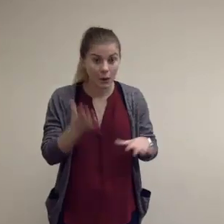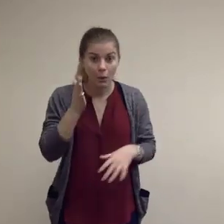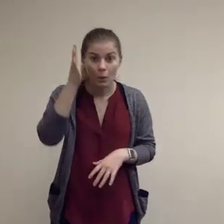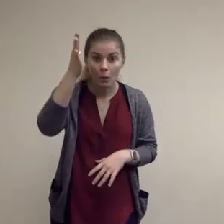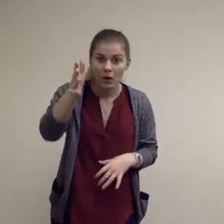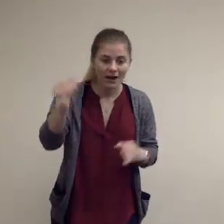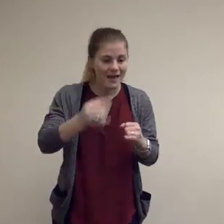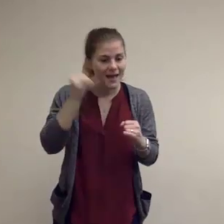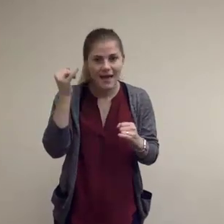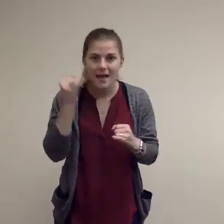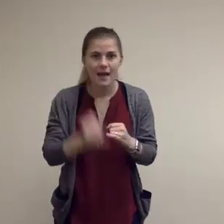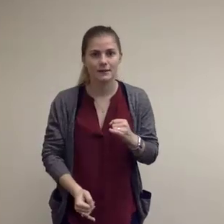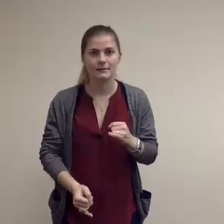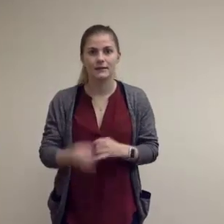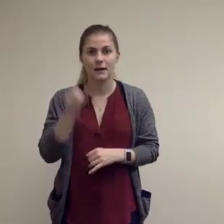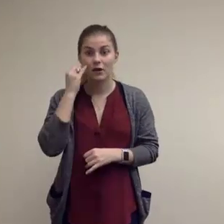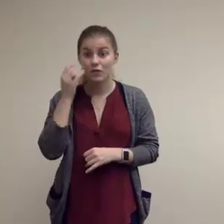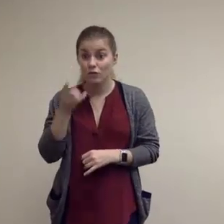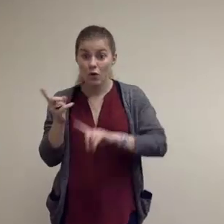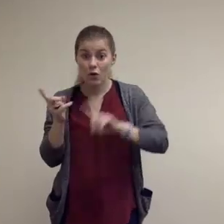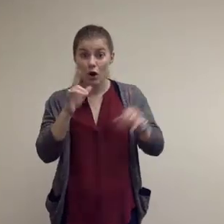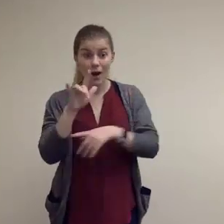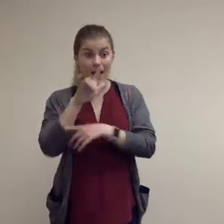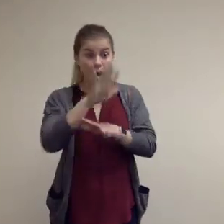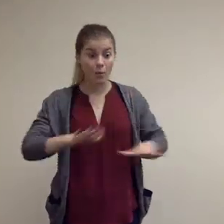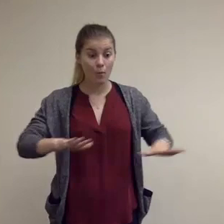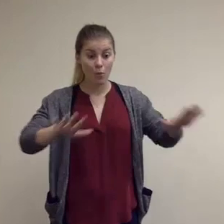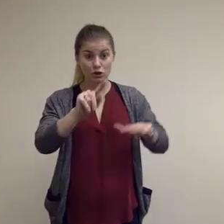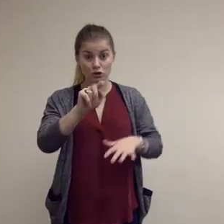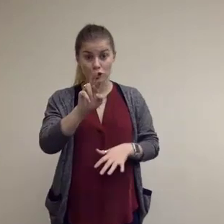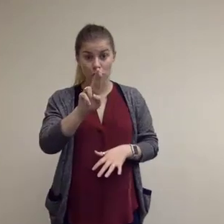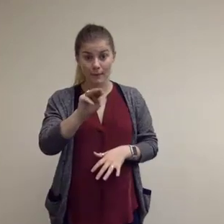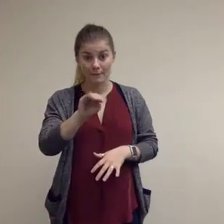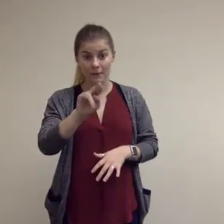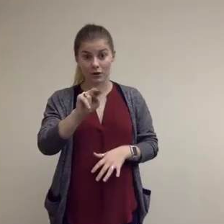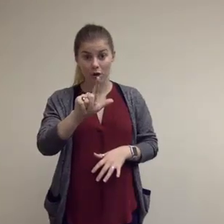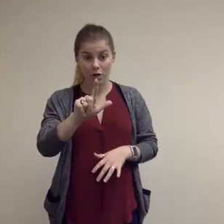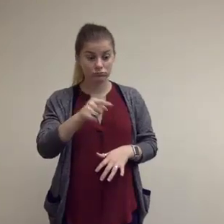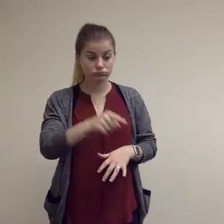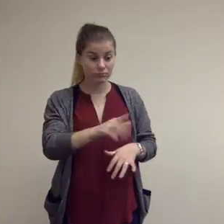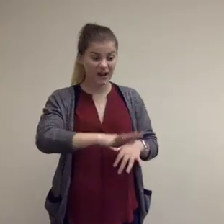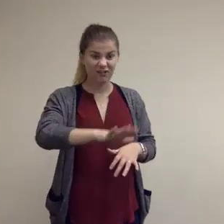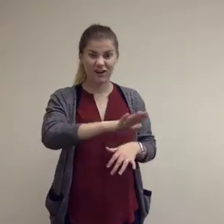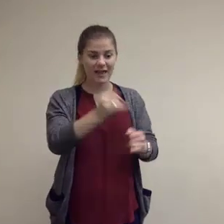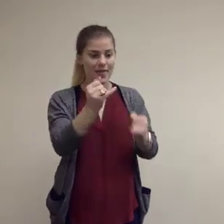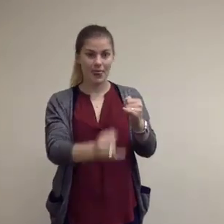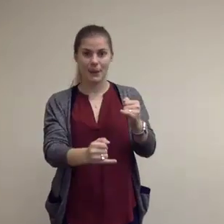you go to the airport terminal, that's one end of your journey, on your journey. And when you arrive at the other terminal, it means it's